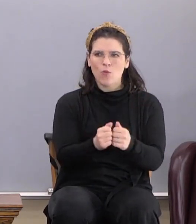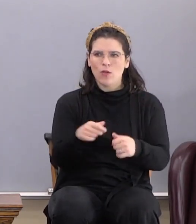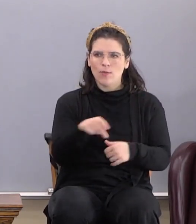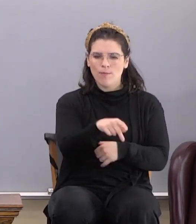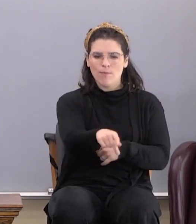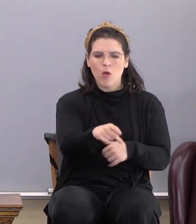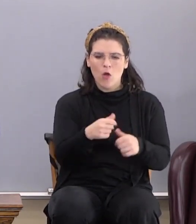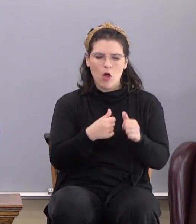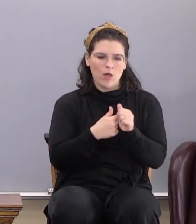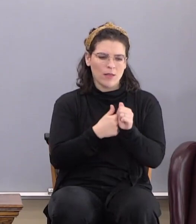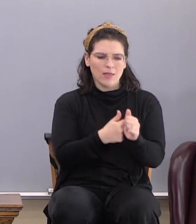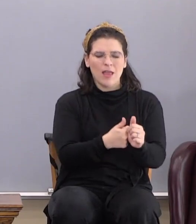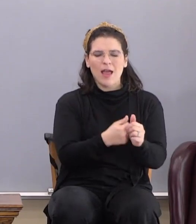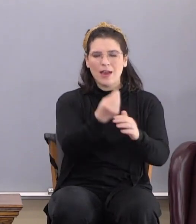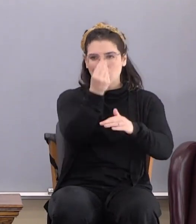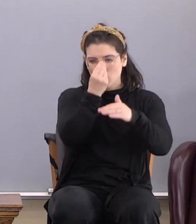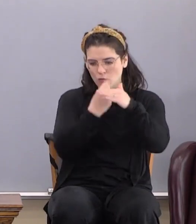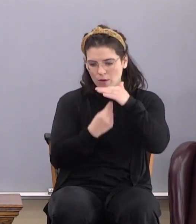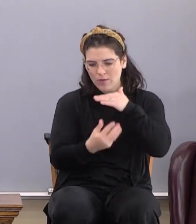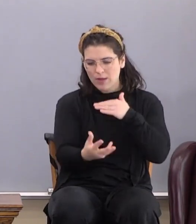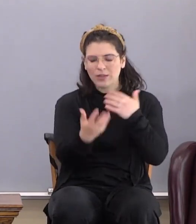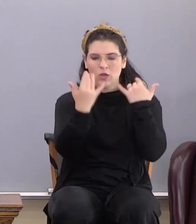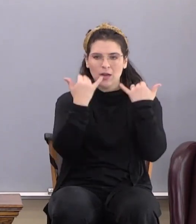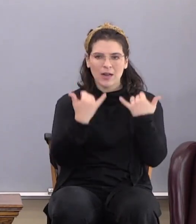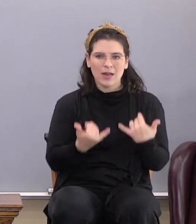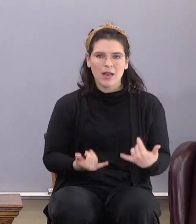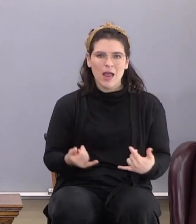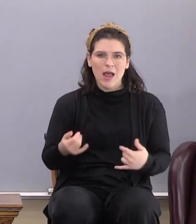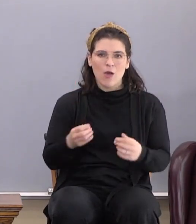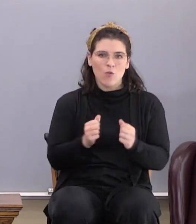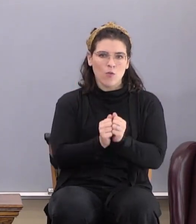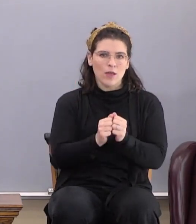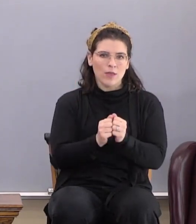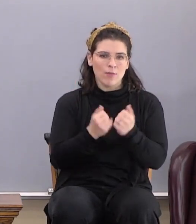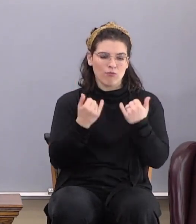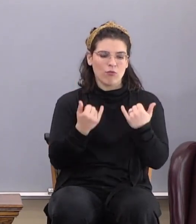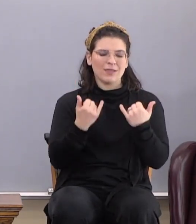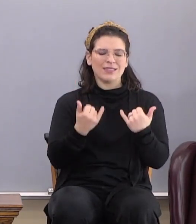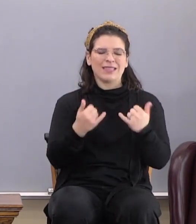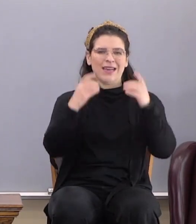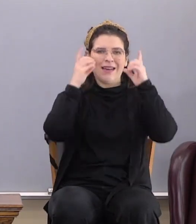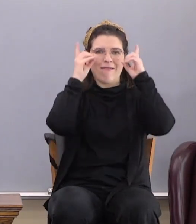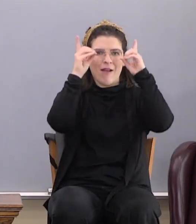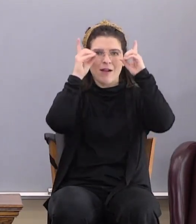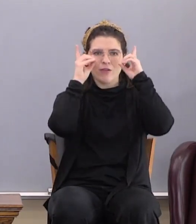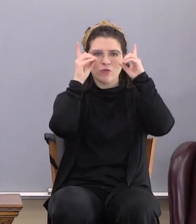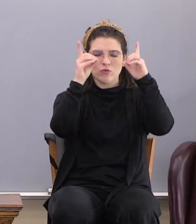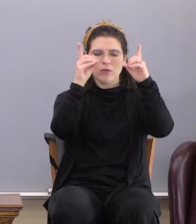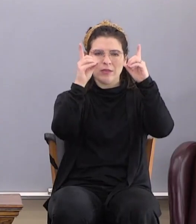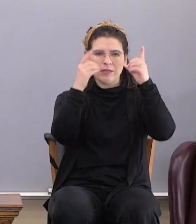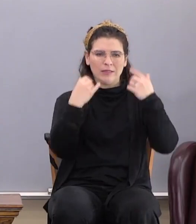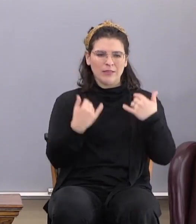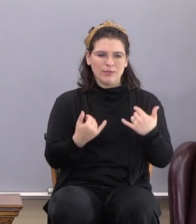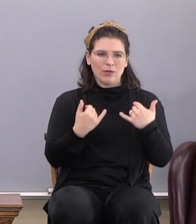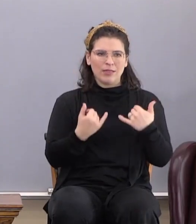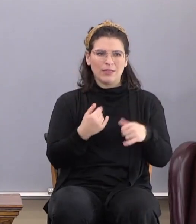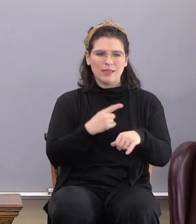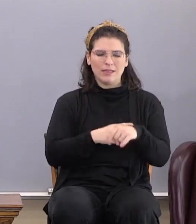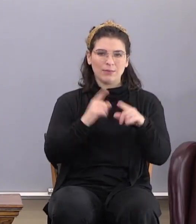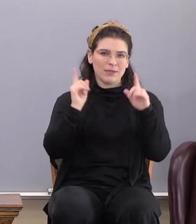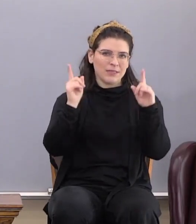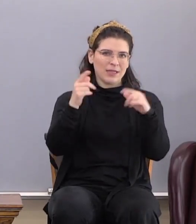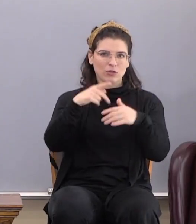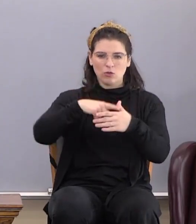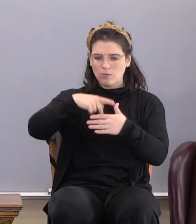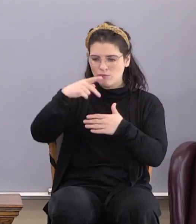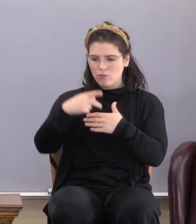revelation, now in light of present day doctrine, the present day dispensational program